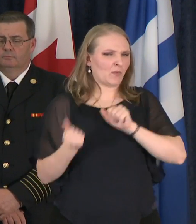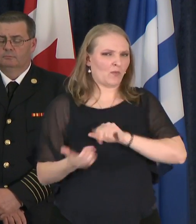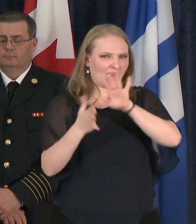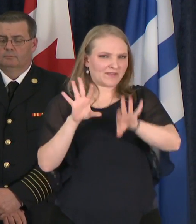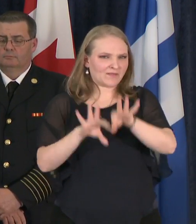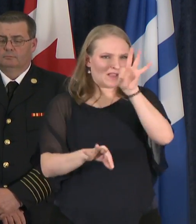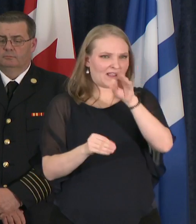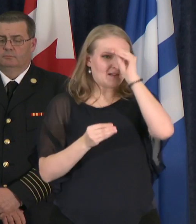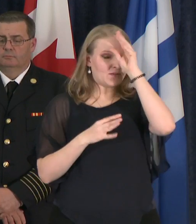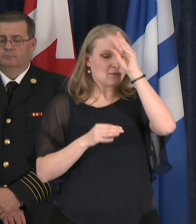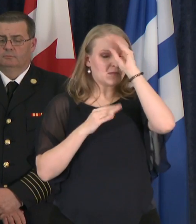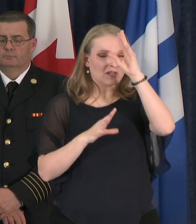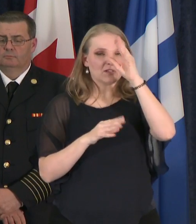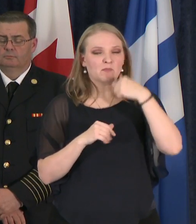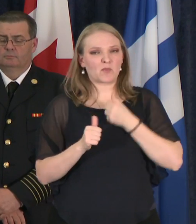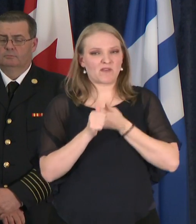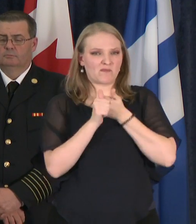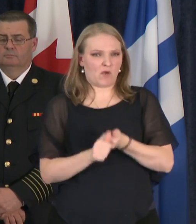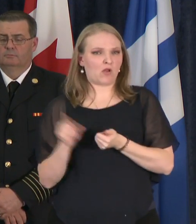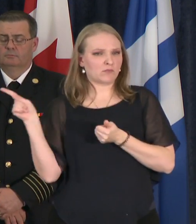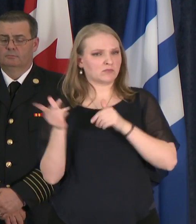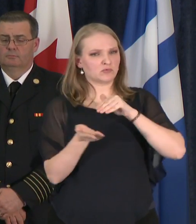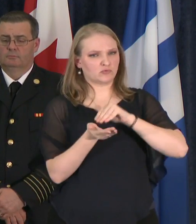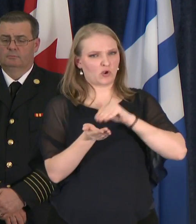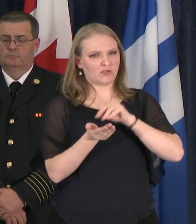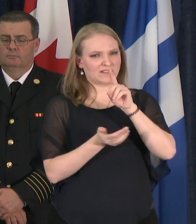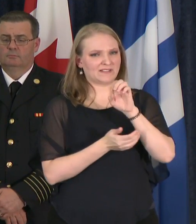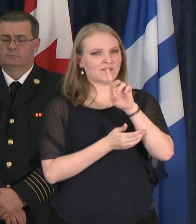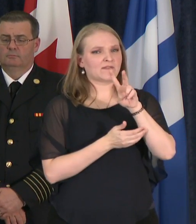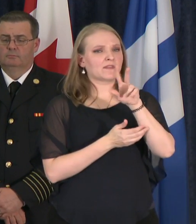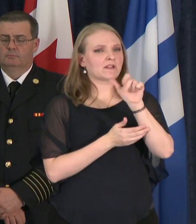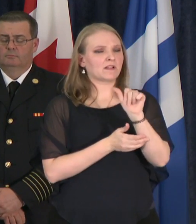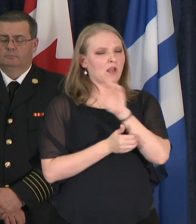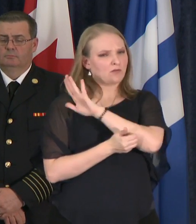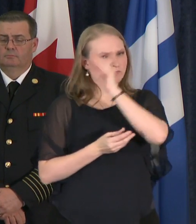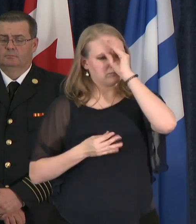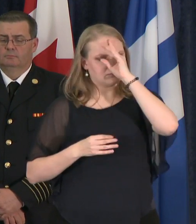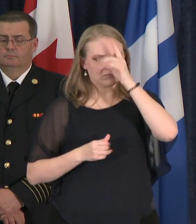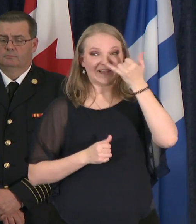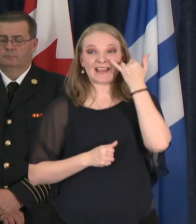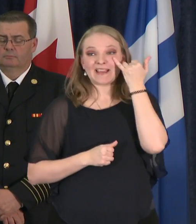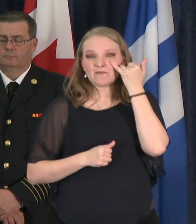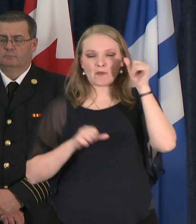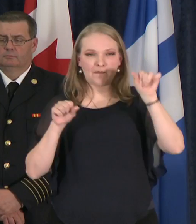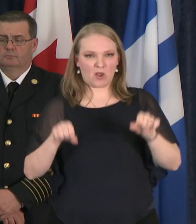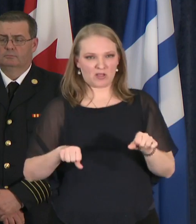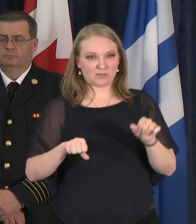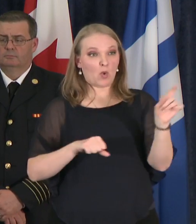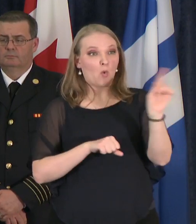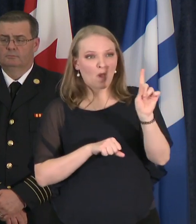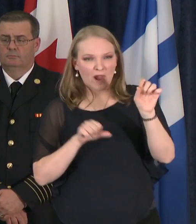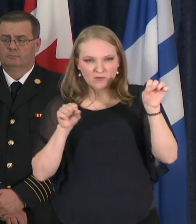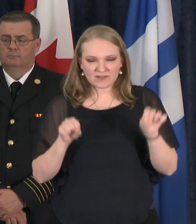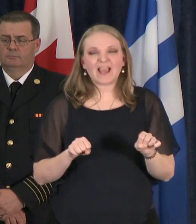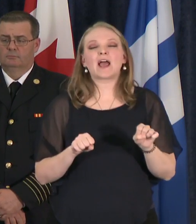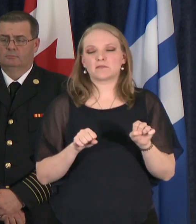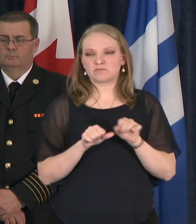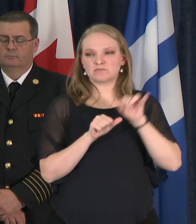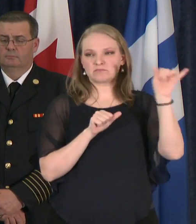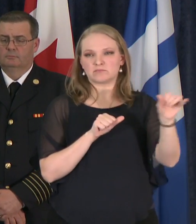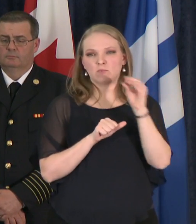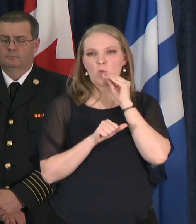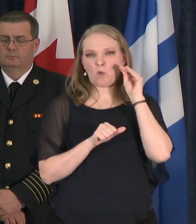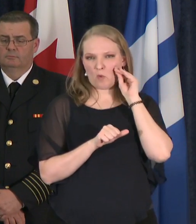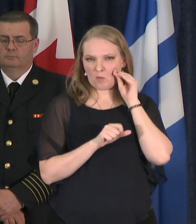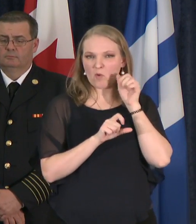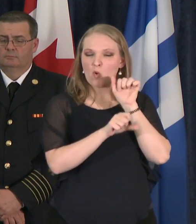principle that the Dr. Davila has set out, and that if possible, where possible, to work from home. So there are certainly some people that are going to be